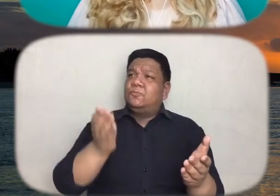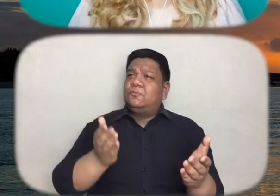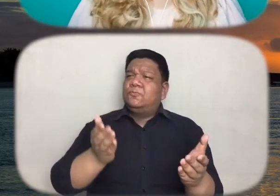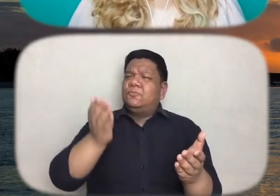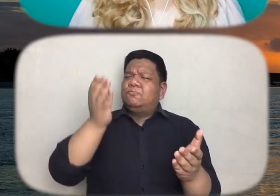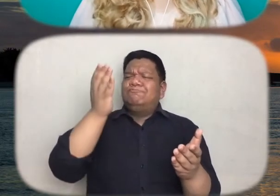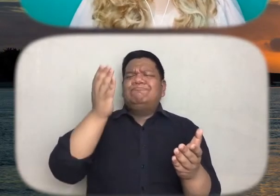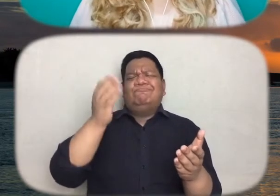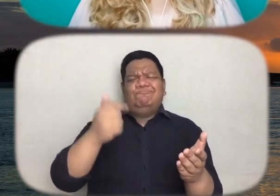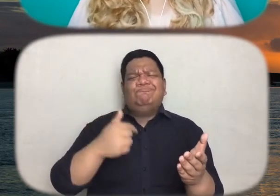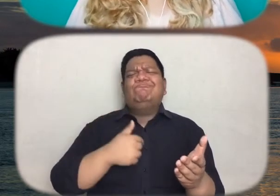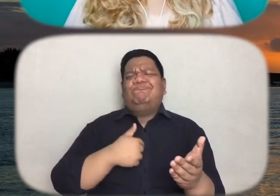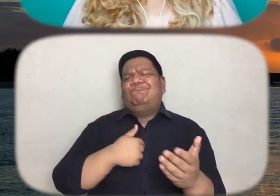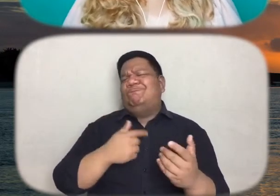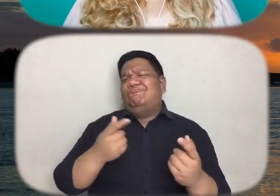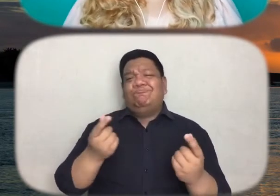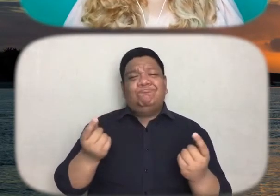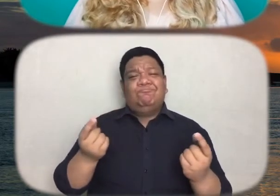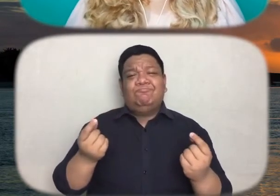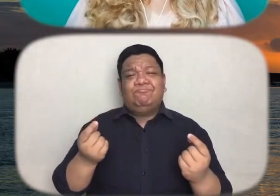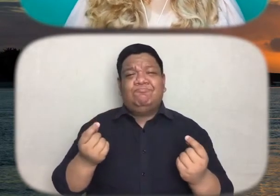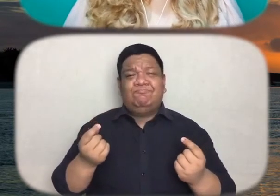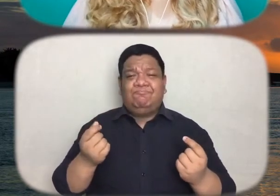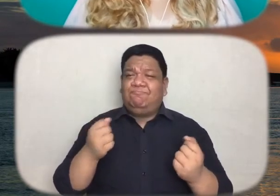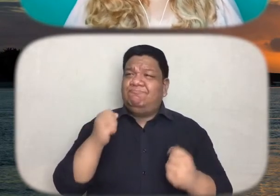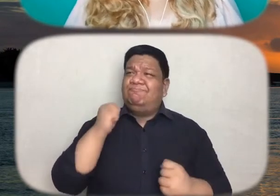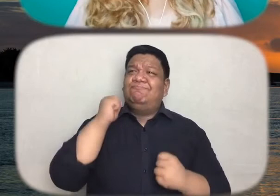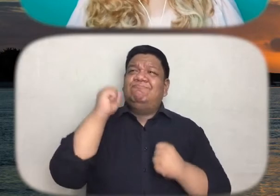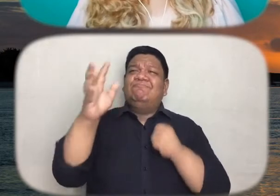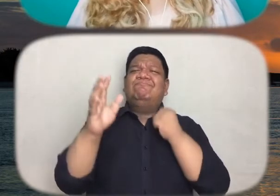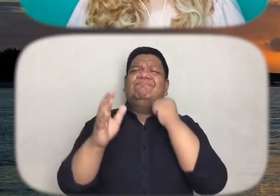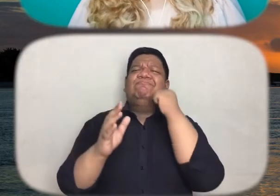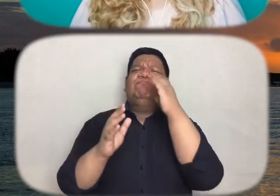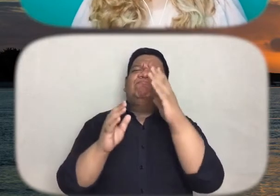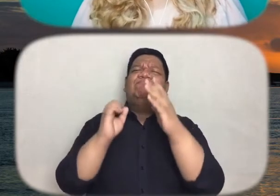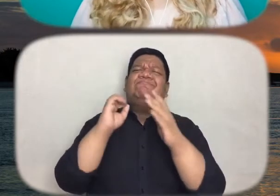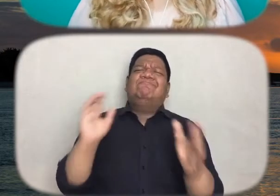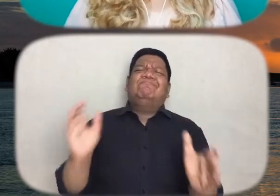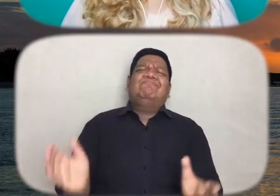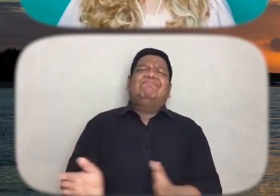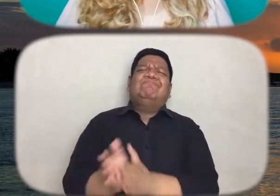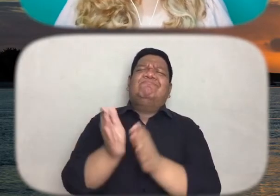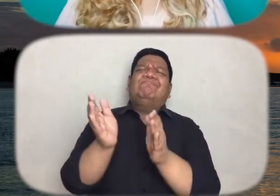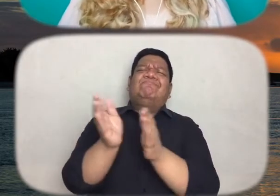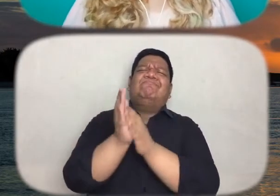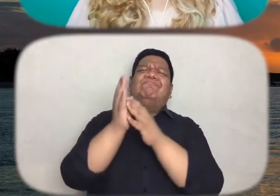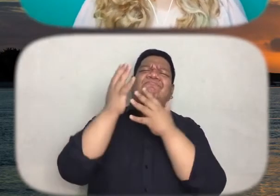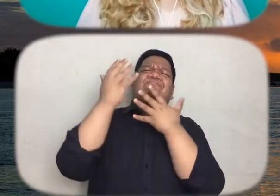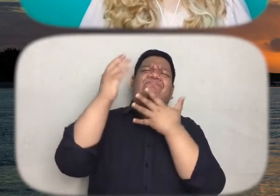Because of who you are, I give you.